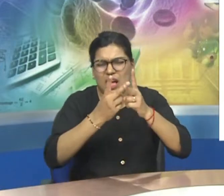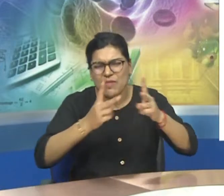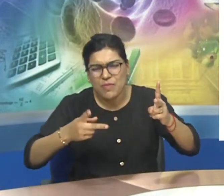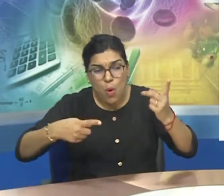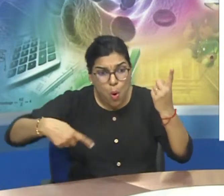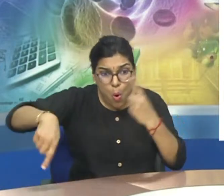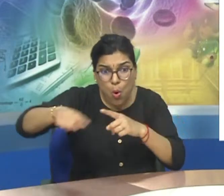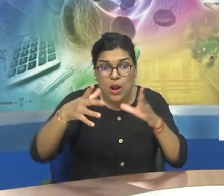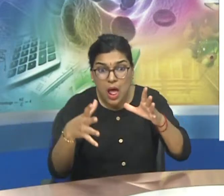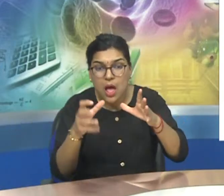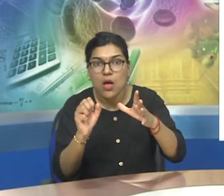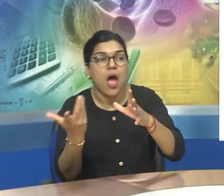absorbents,